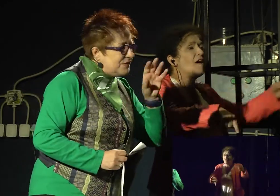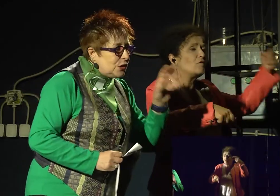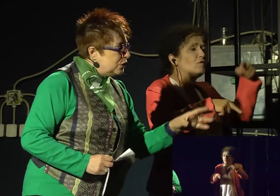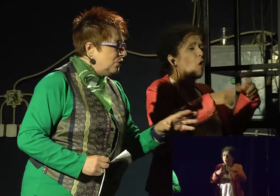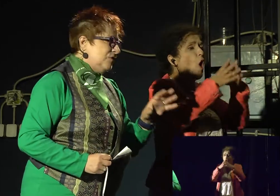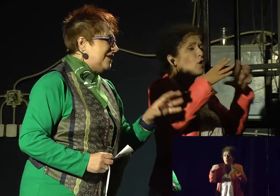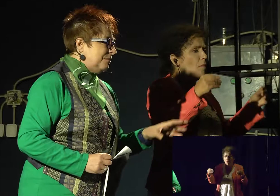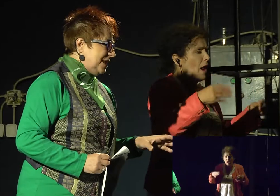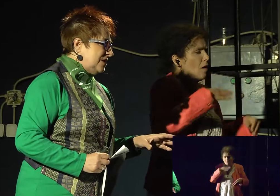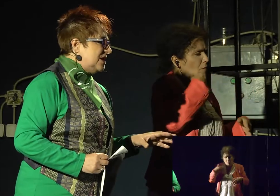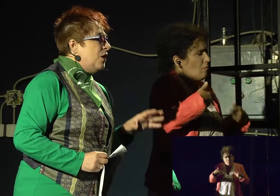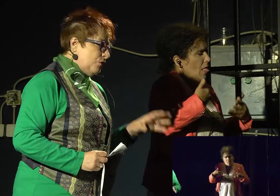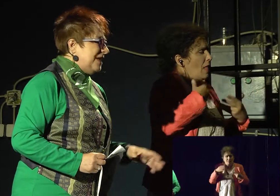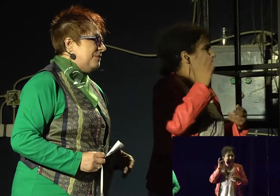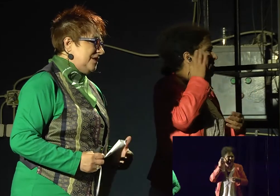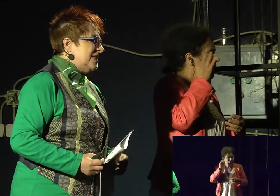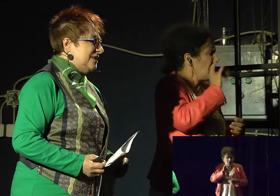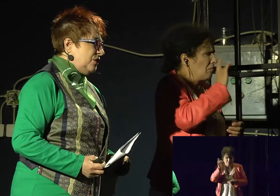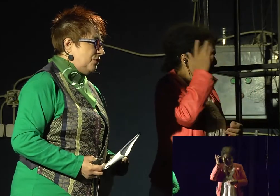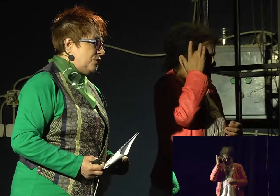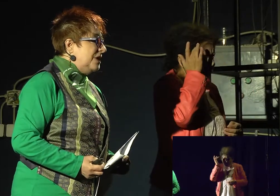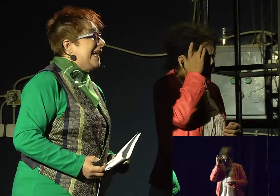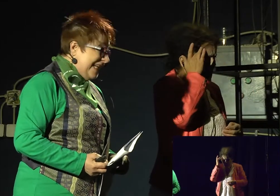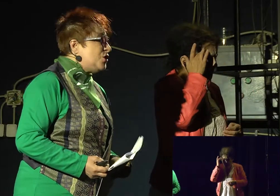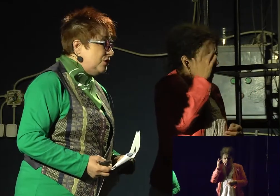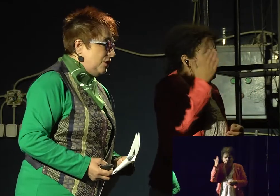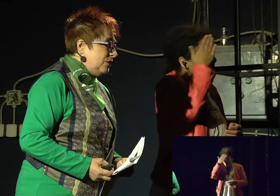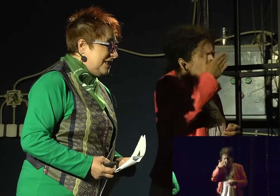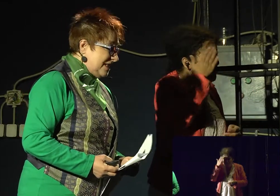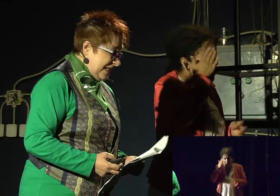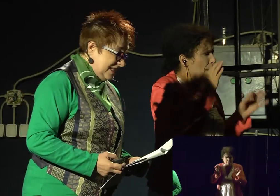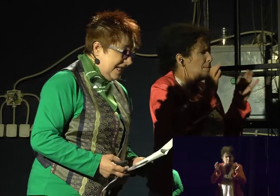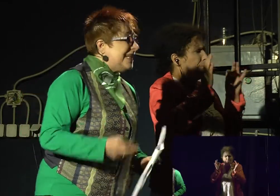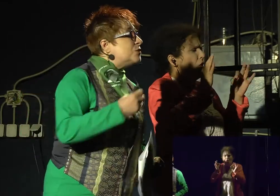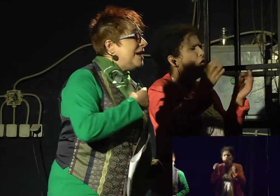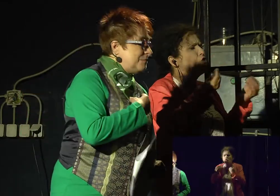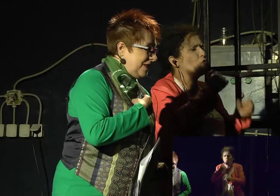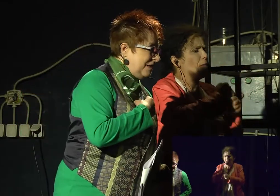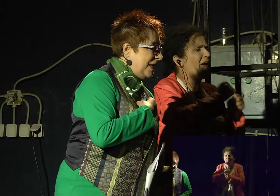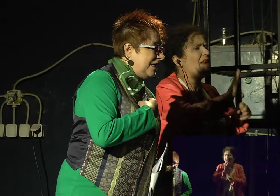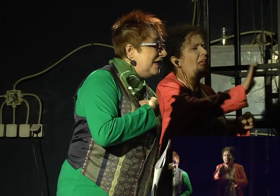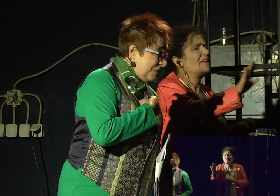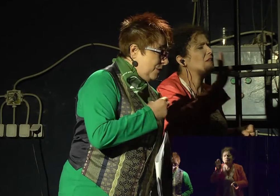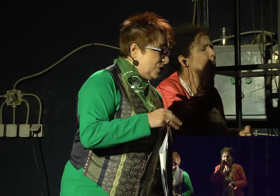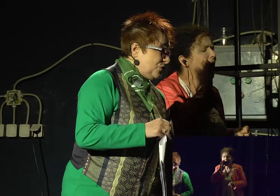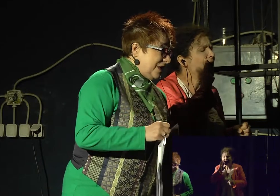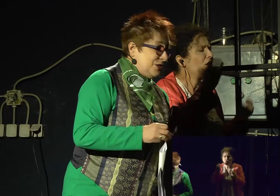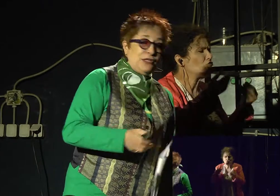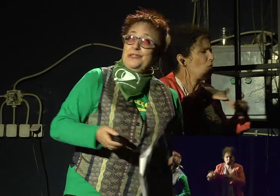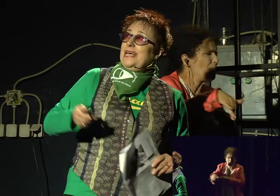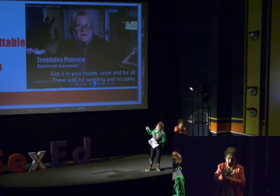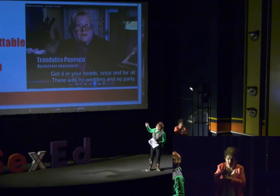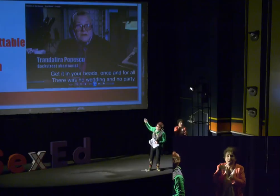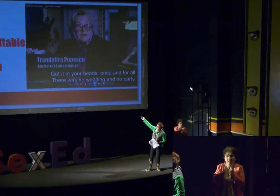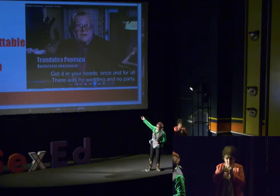don't have a clue of what their mothers or grandmothers had to go through. And they should know these things. That's why I'm telling my own story to